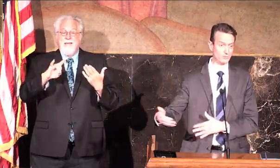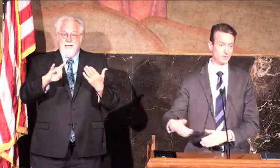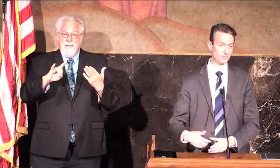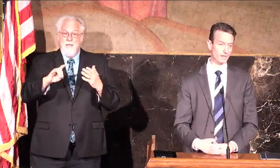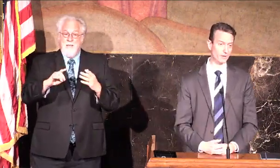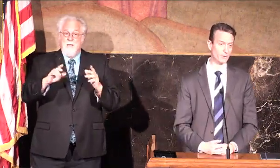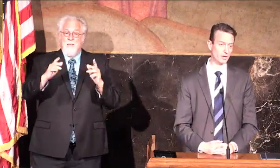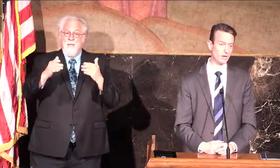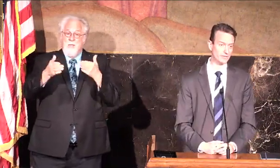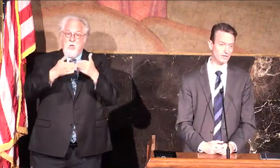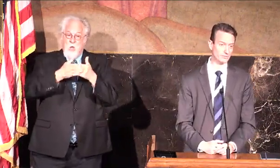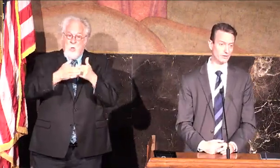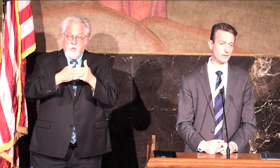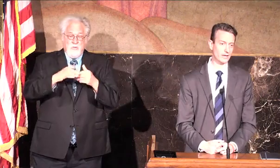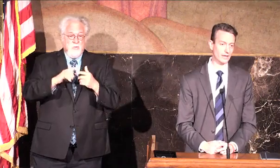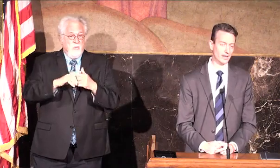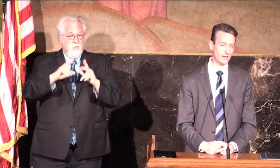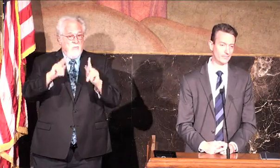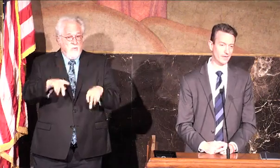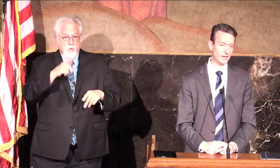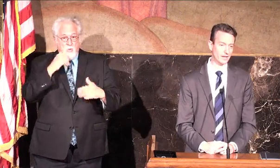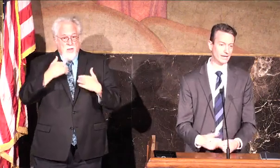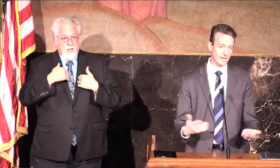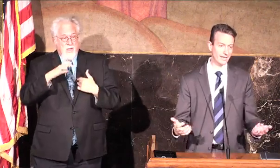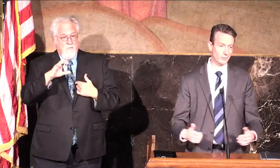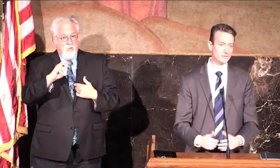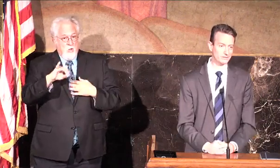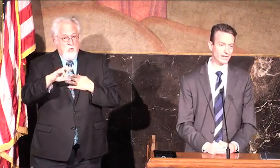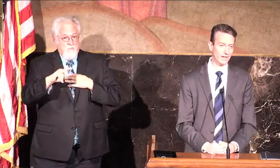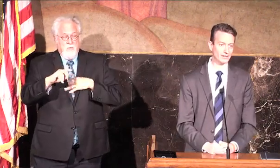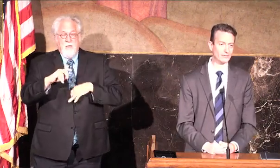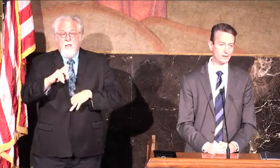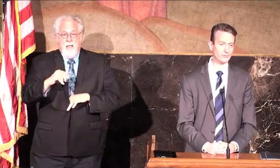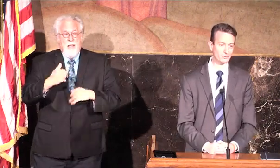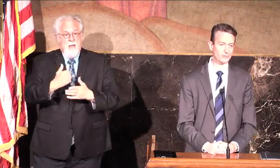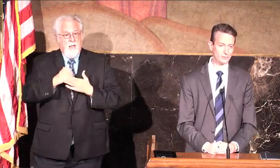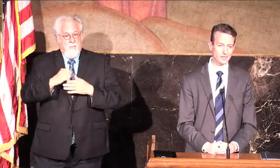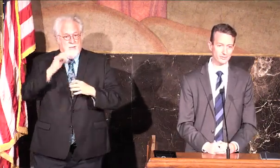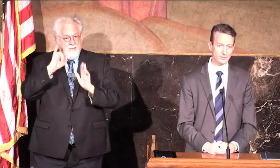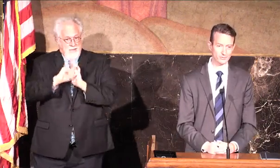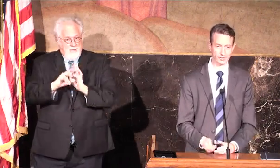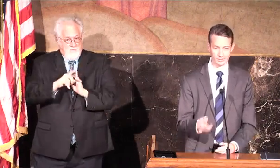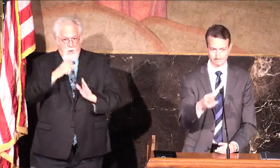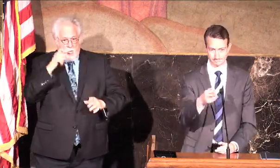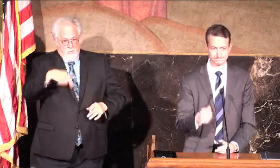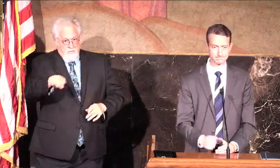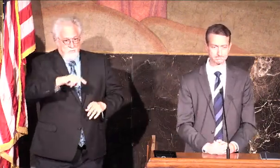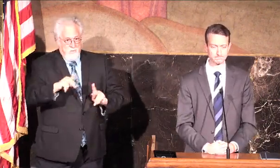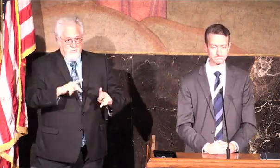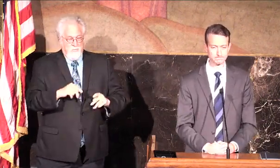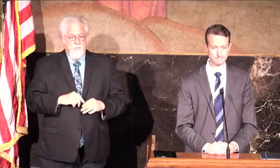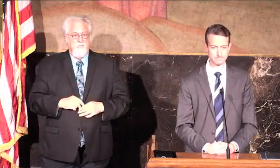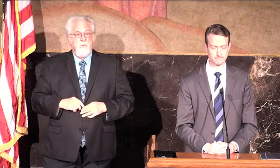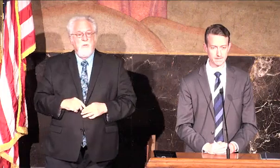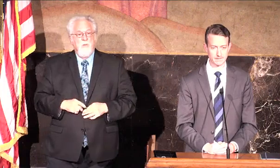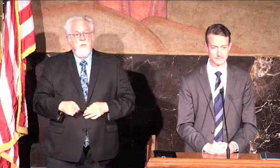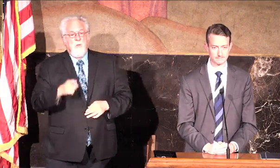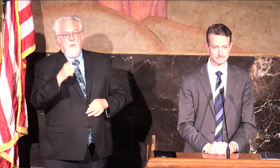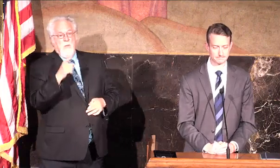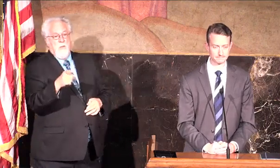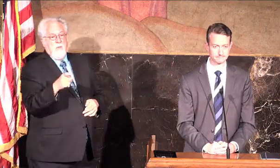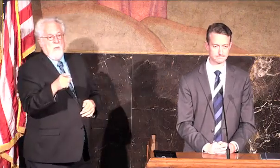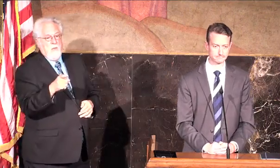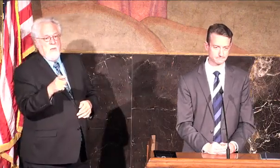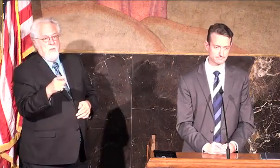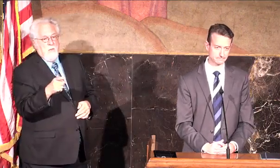that you were in contact with, and help us identify those folks so that we can give them information. So, with